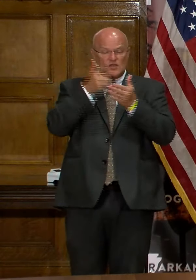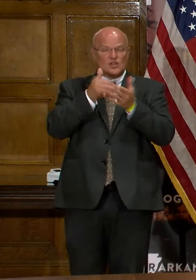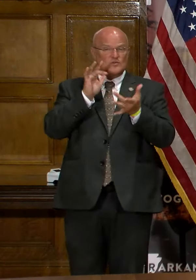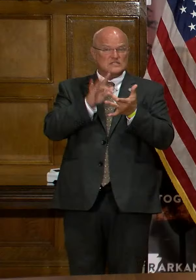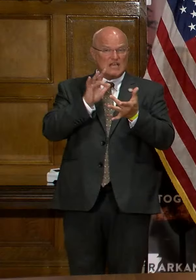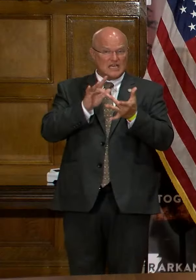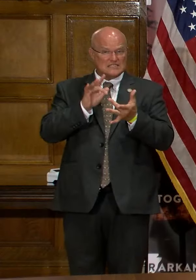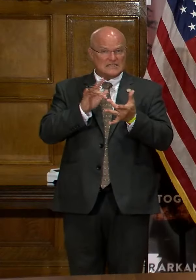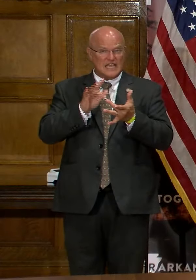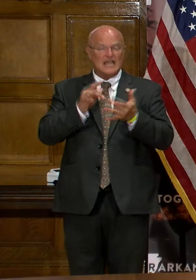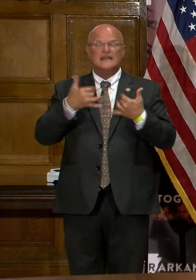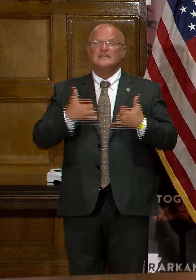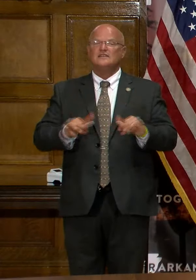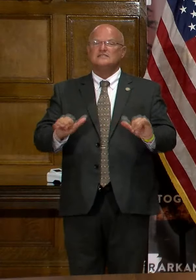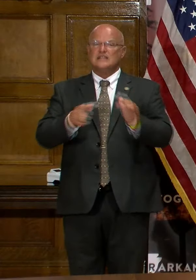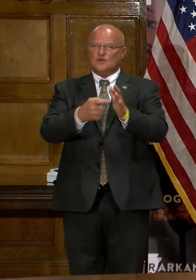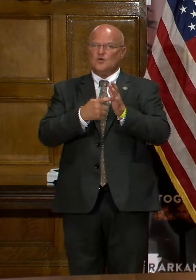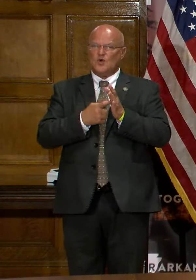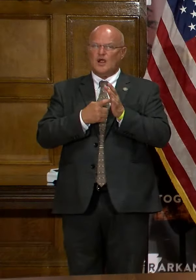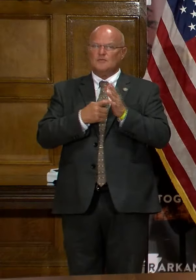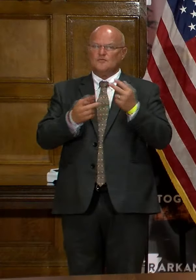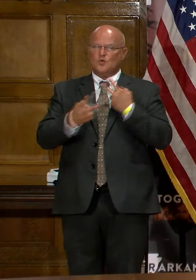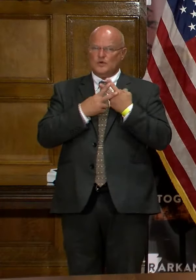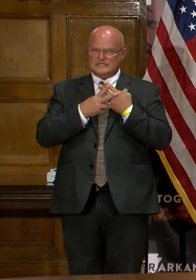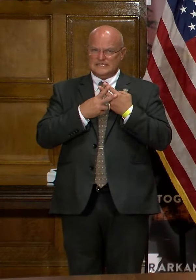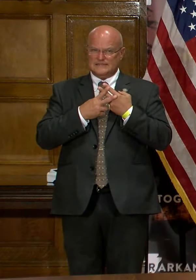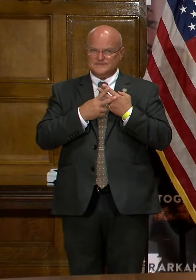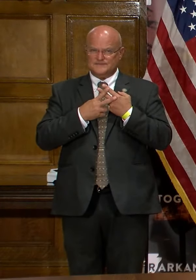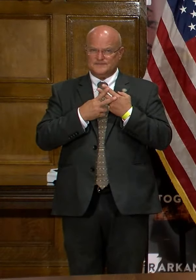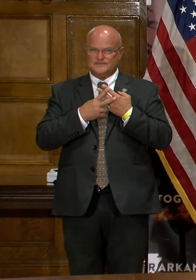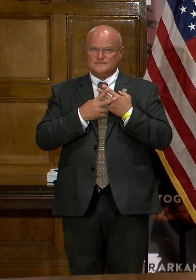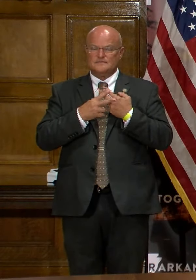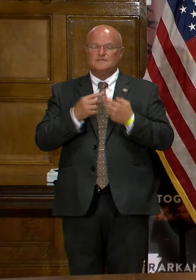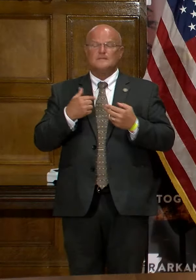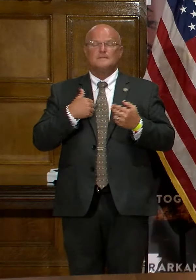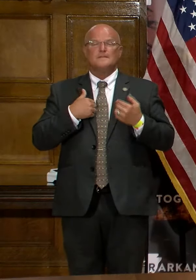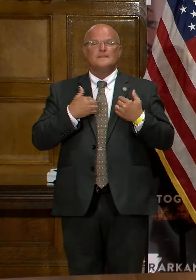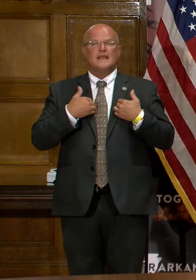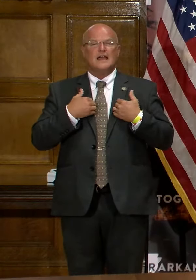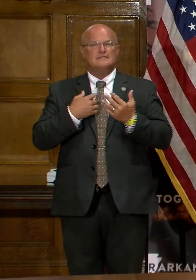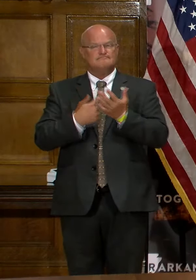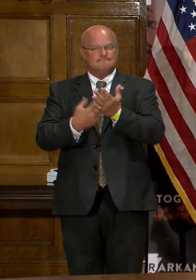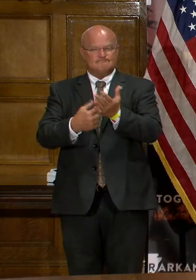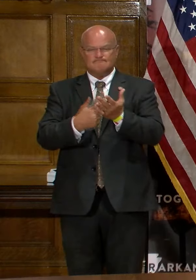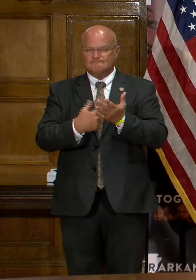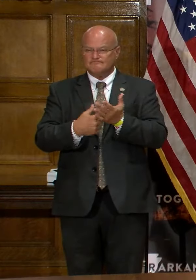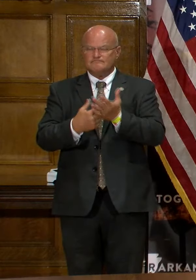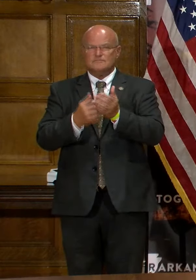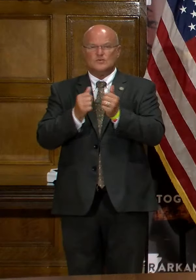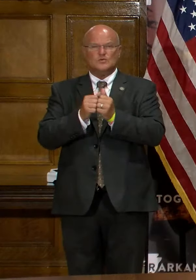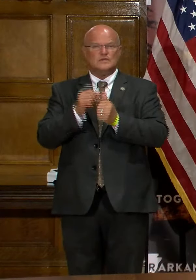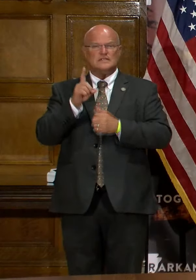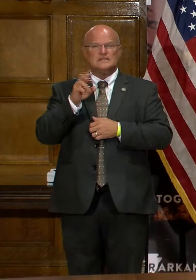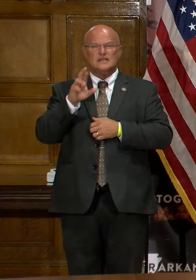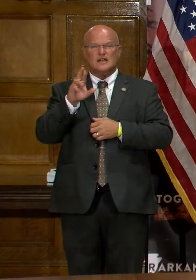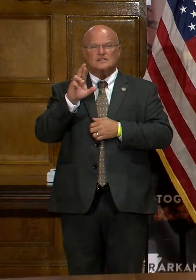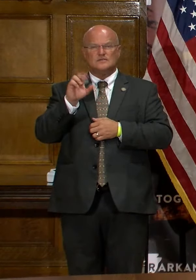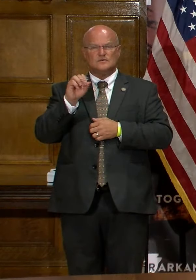contact, there's still a requirement for quarantine. I have discussed this at length with Dr.